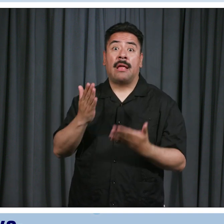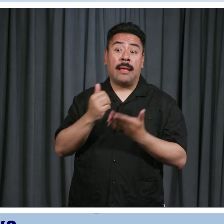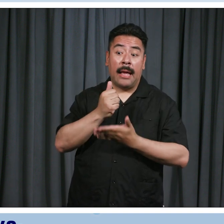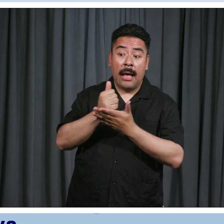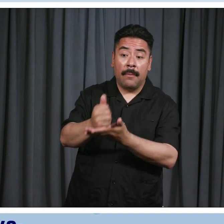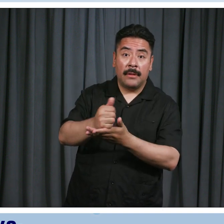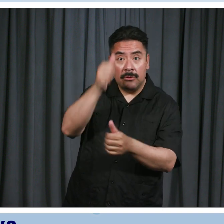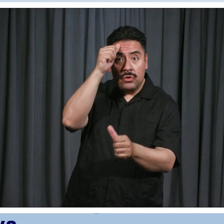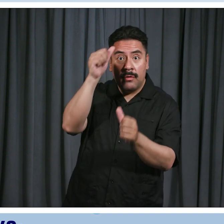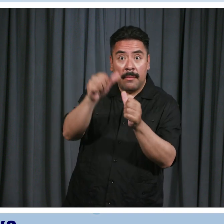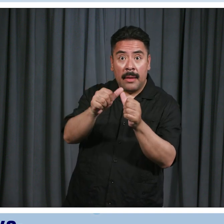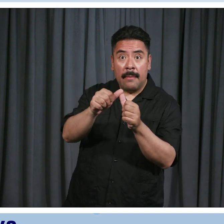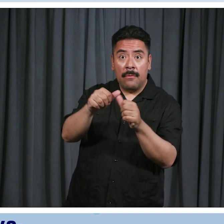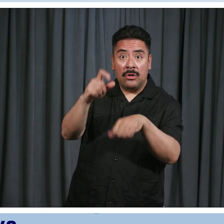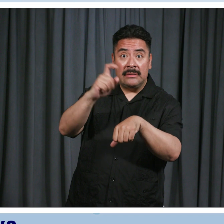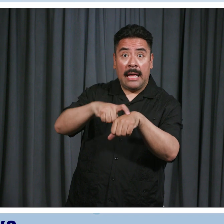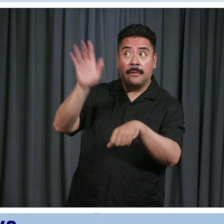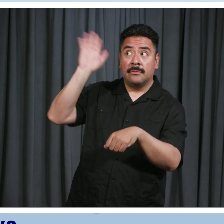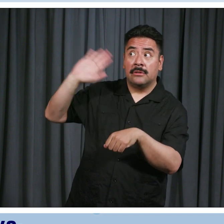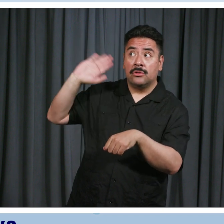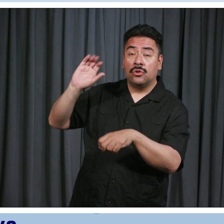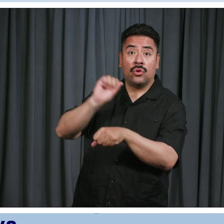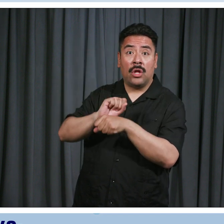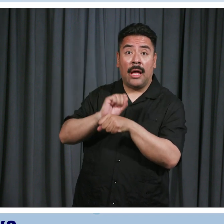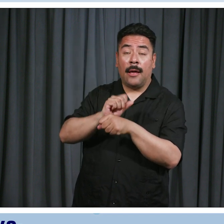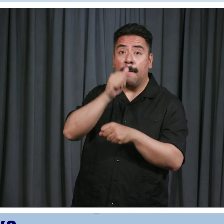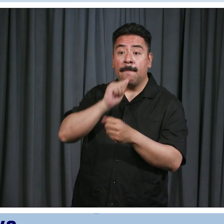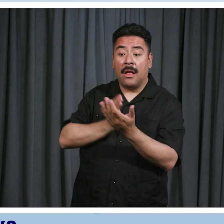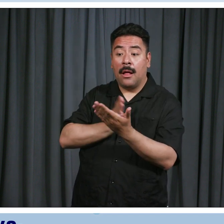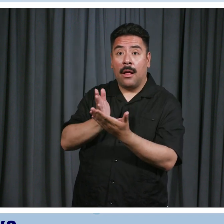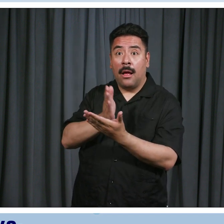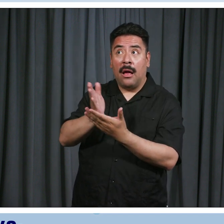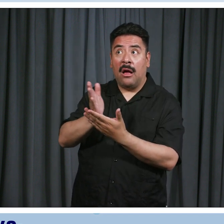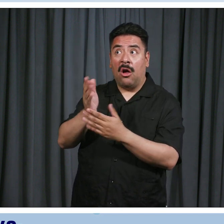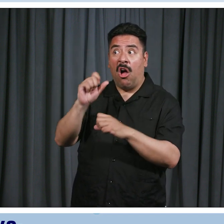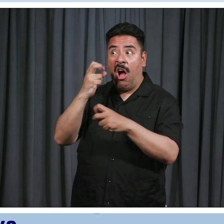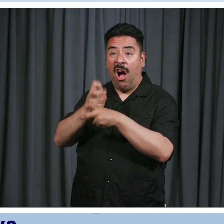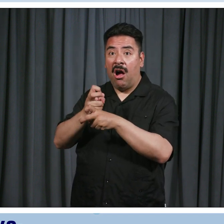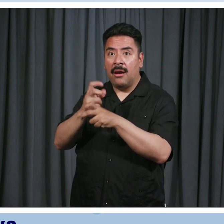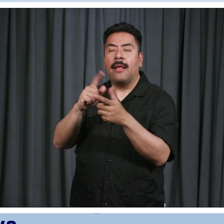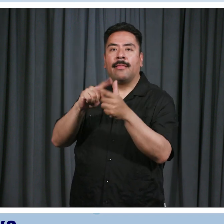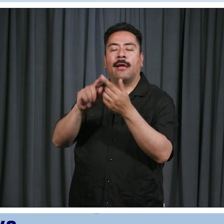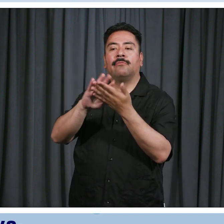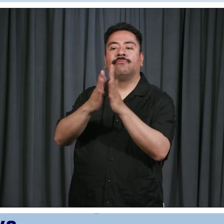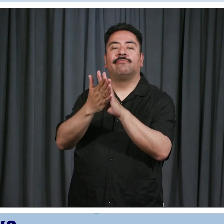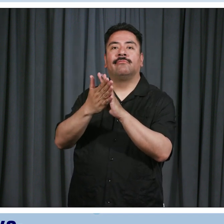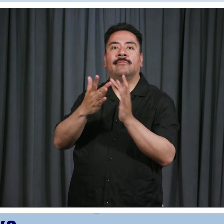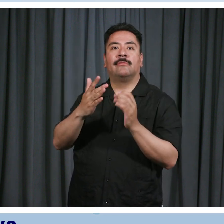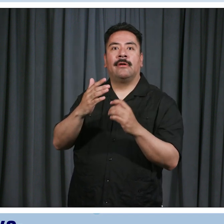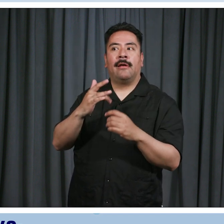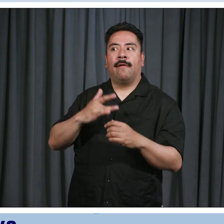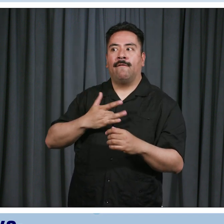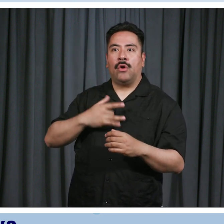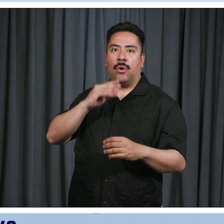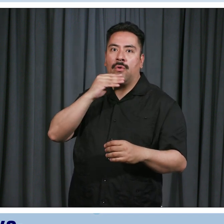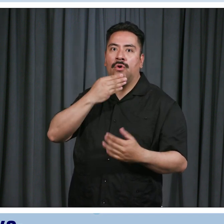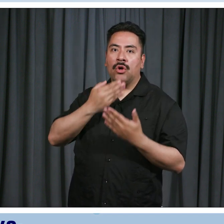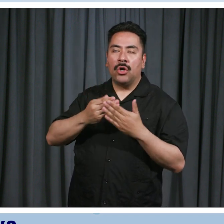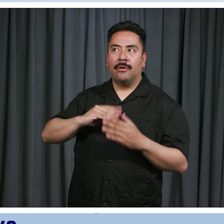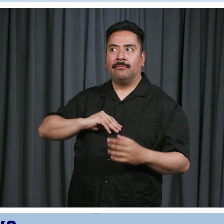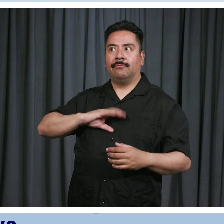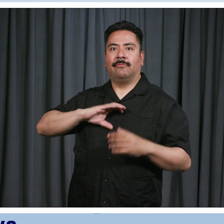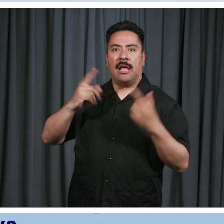them remember times in which they worked through something and it was hard and they got to something that made them feel good and an